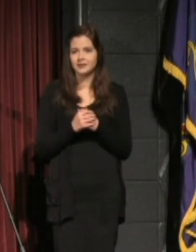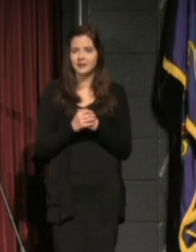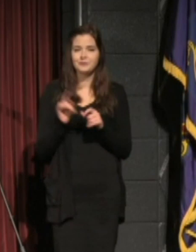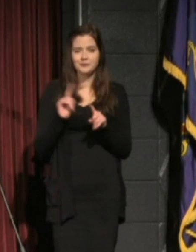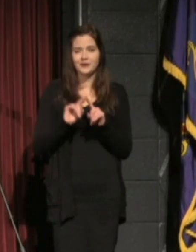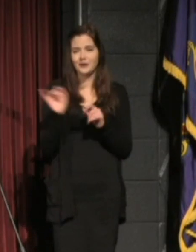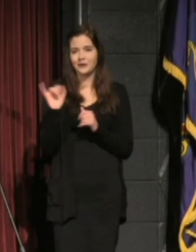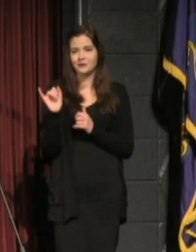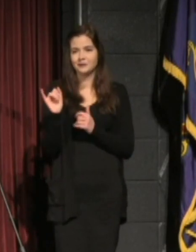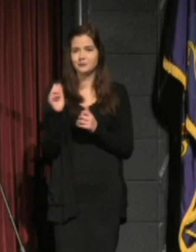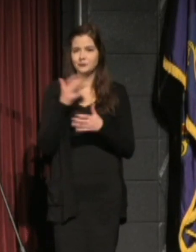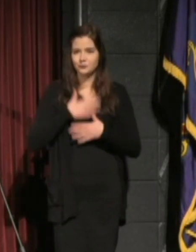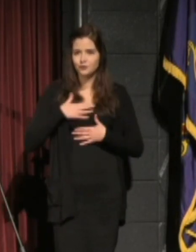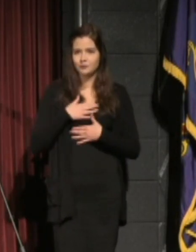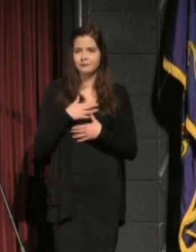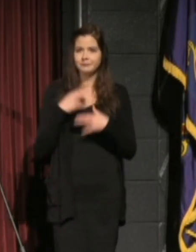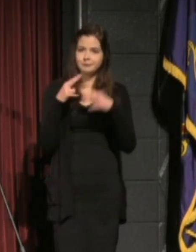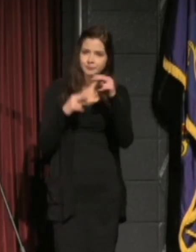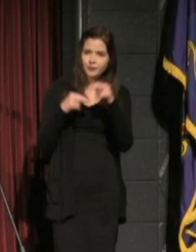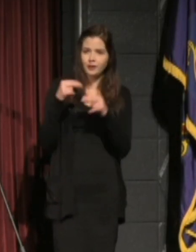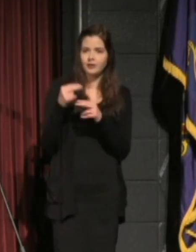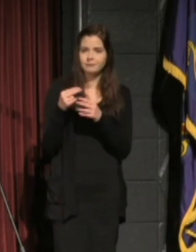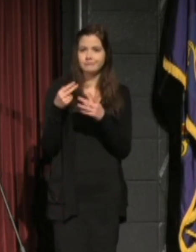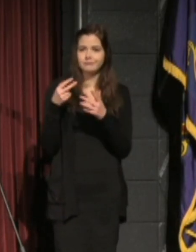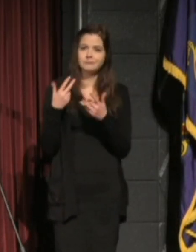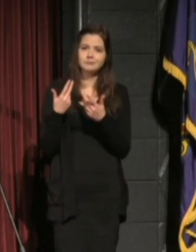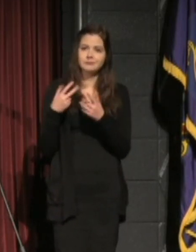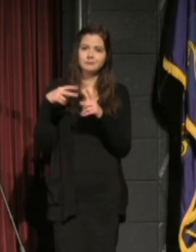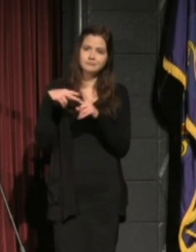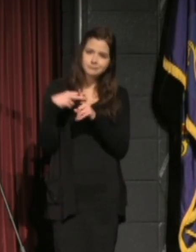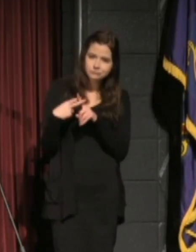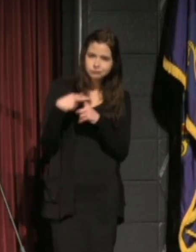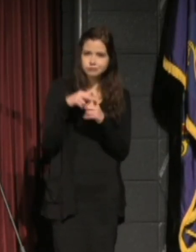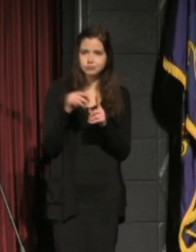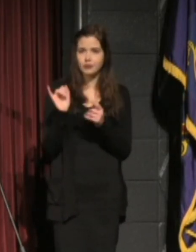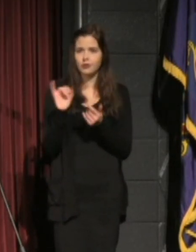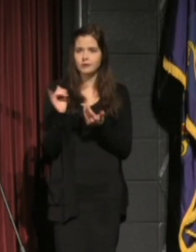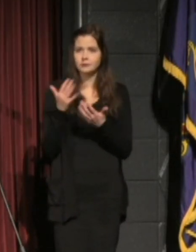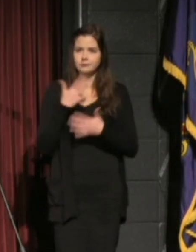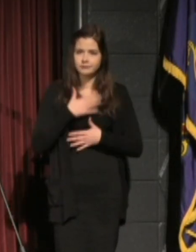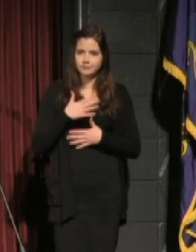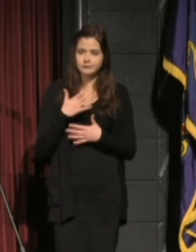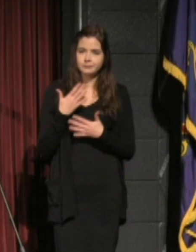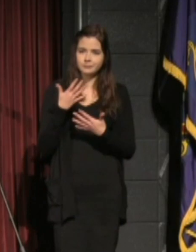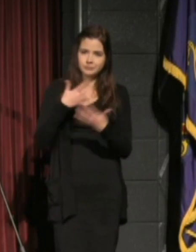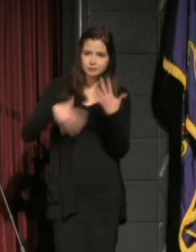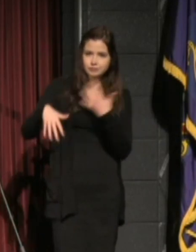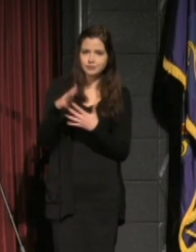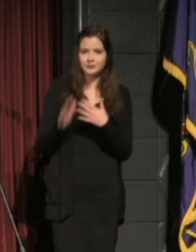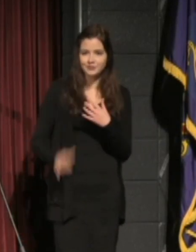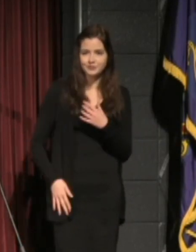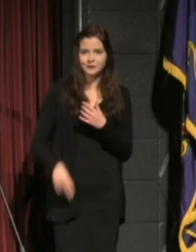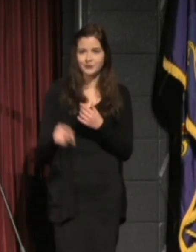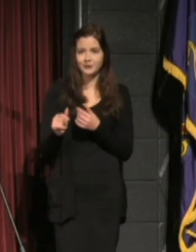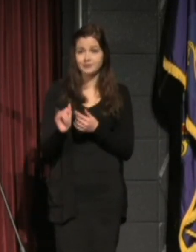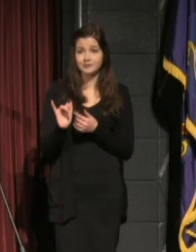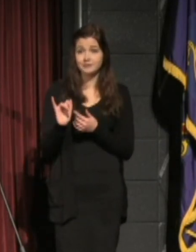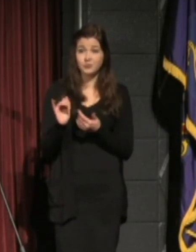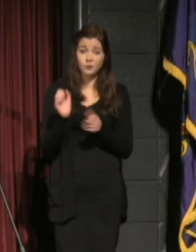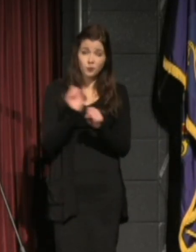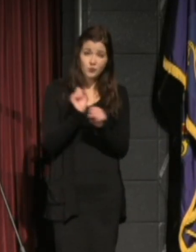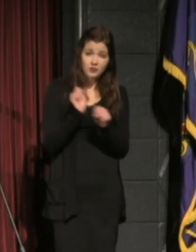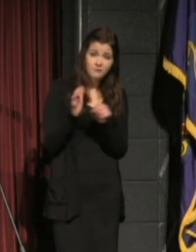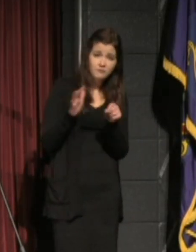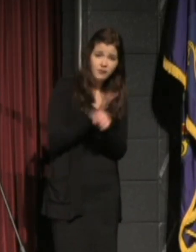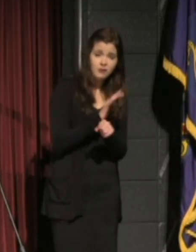also likes carpentry work, tinkering with vehicles, and spending time with his dog, Zoe. Quentin managed to work almost full-time